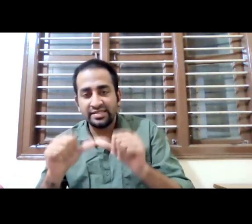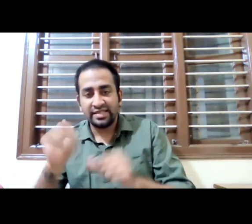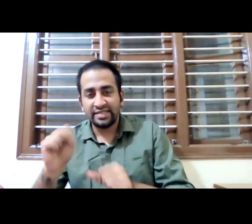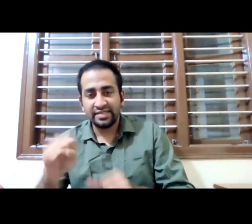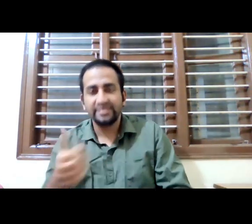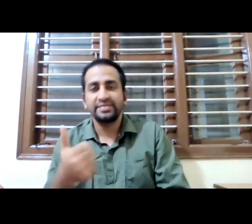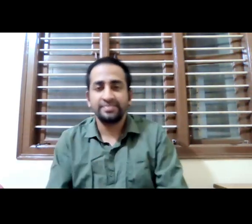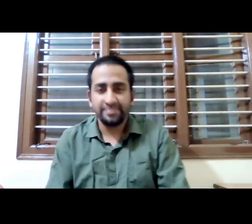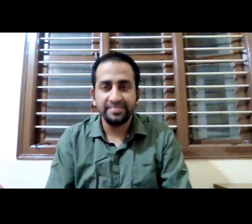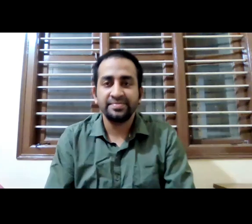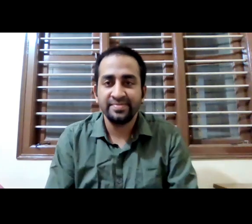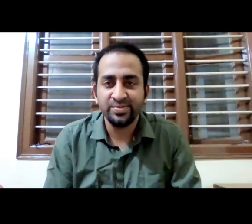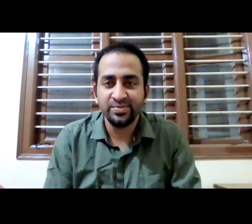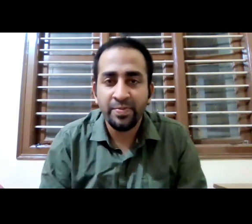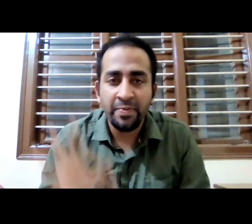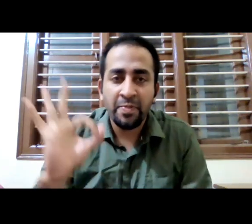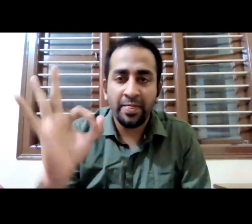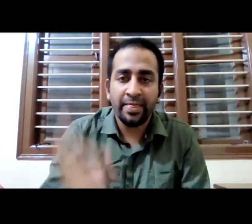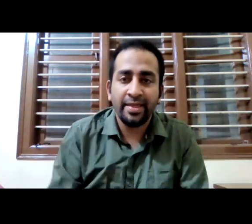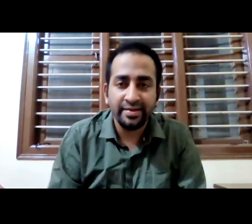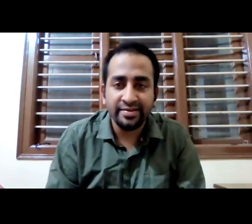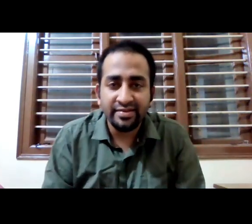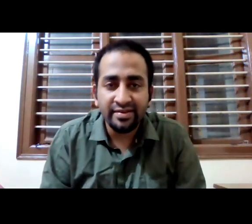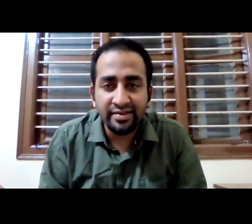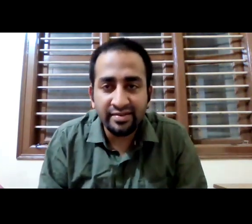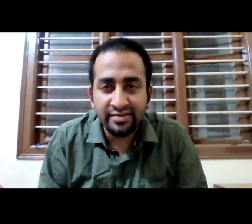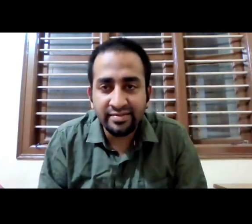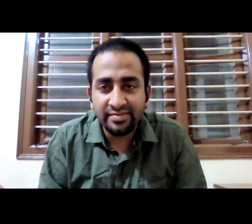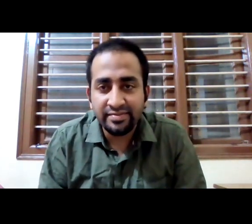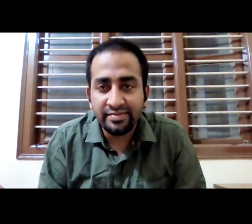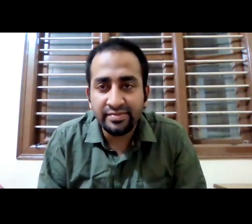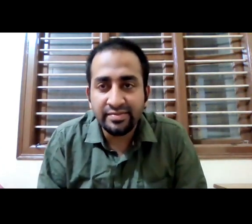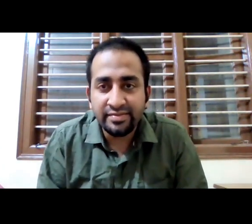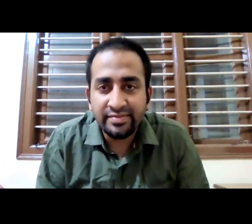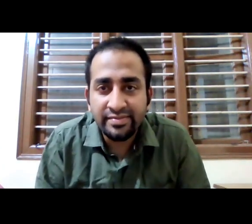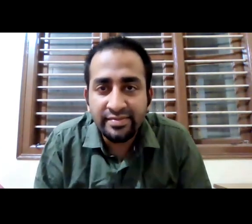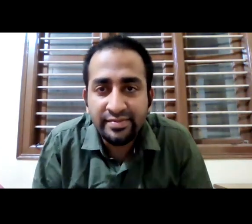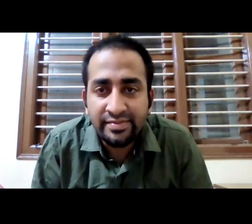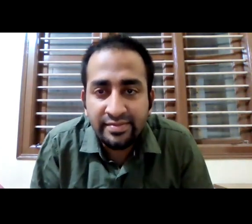I can see everyone is answering on the chat window as well. That's perfect. That's fine.